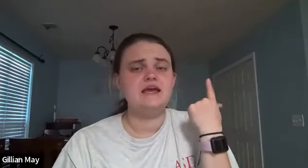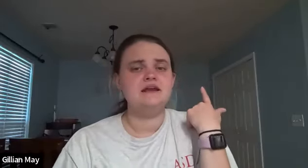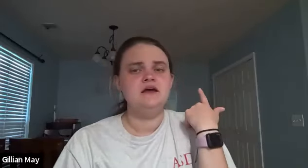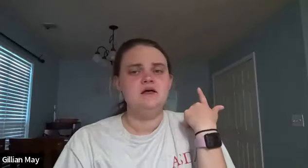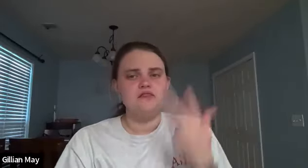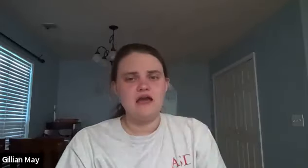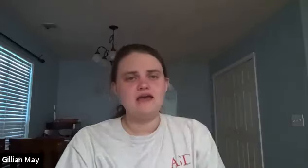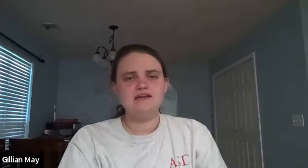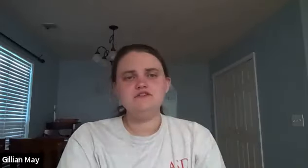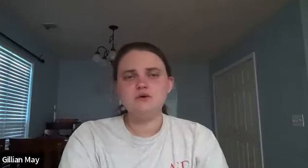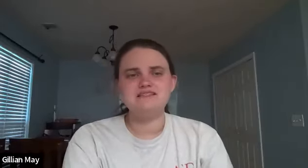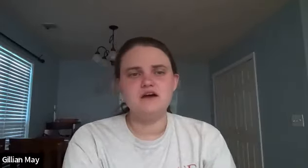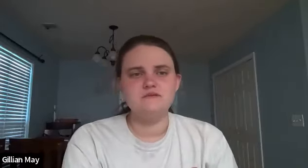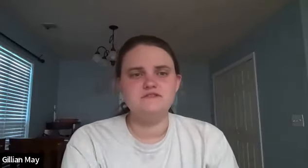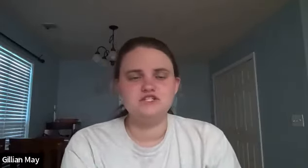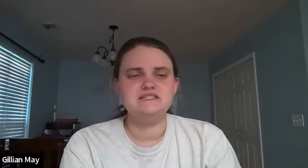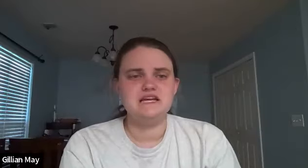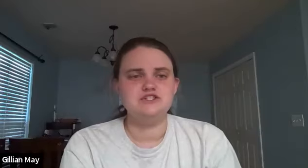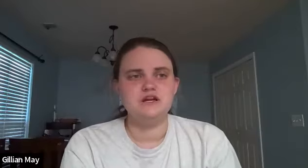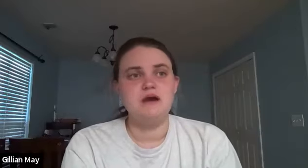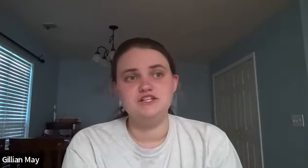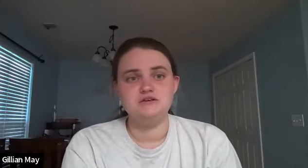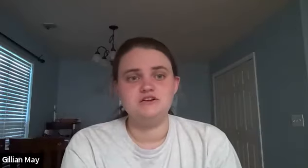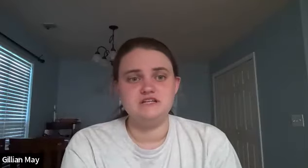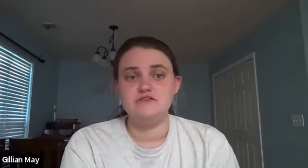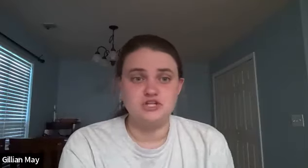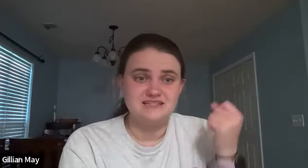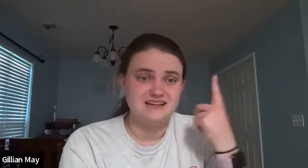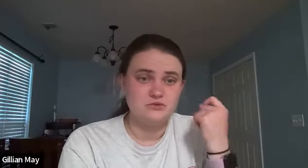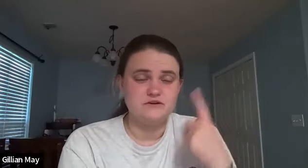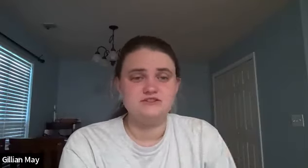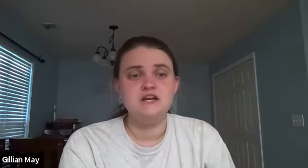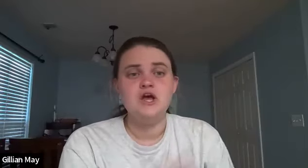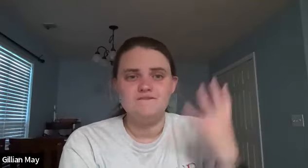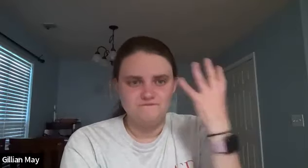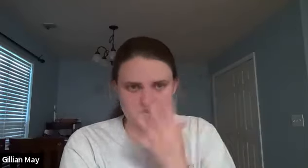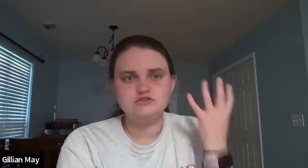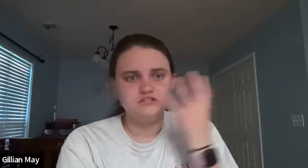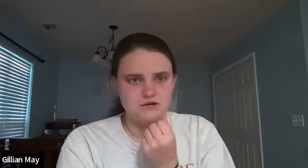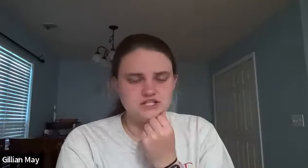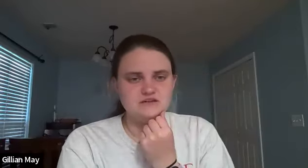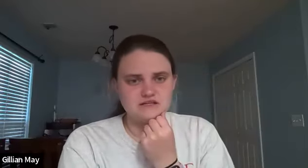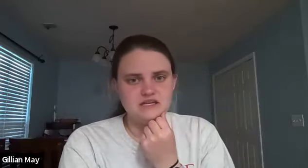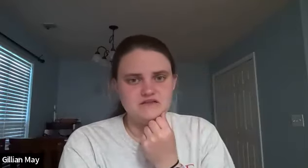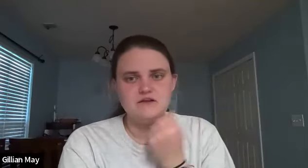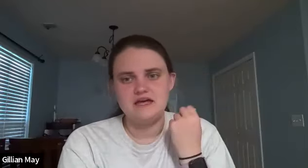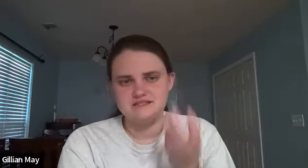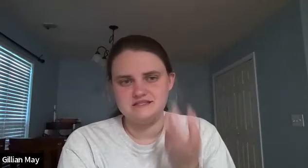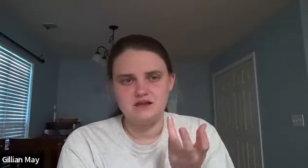And that, even though it's not them officially saying straight up, I don't understand, they're just signing the word for understand. Facial expressions are key in there. And that's kind